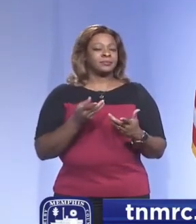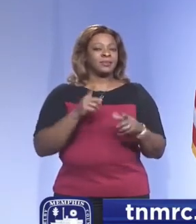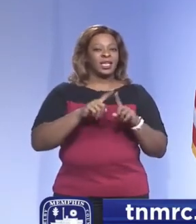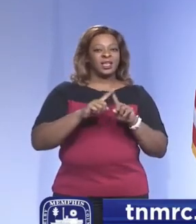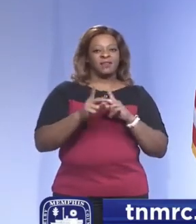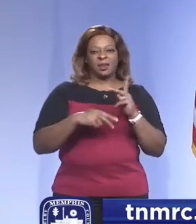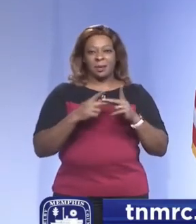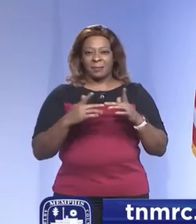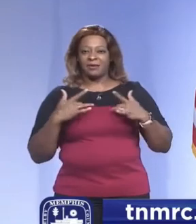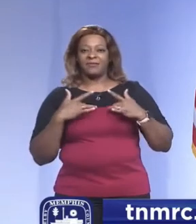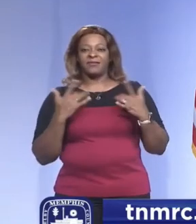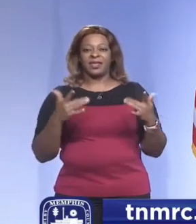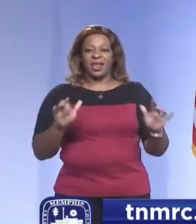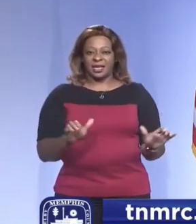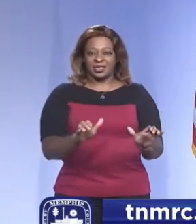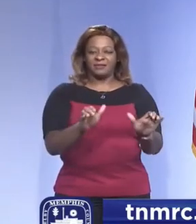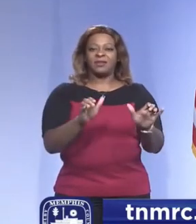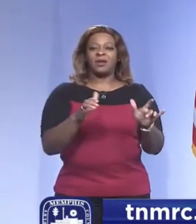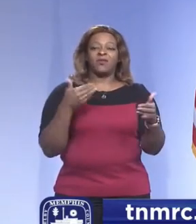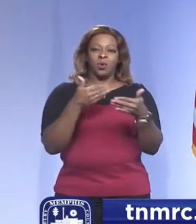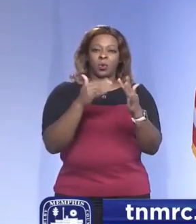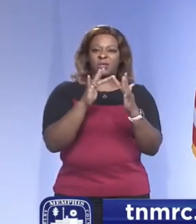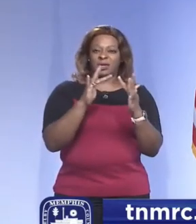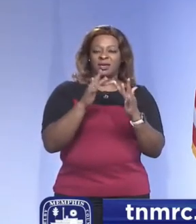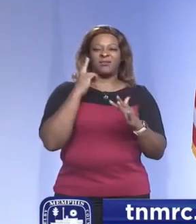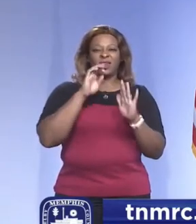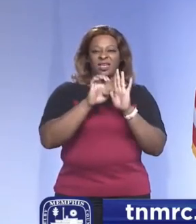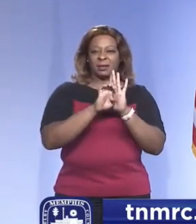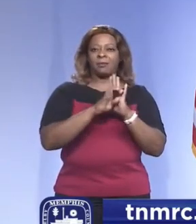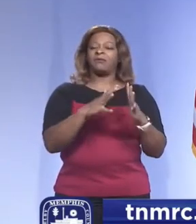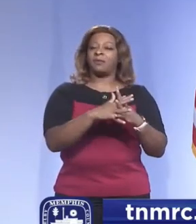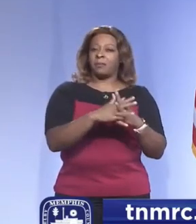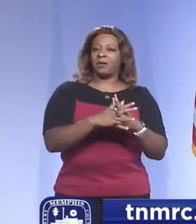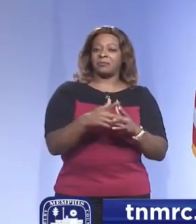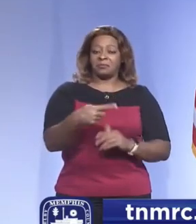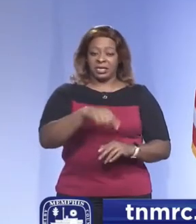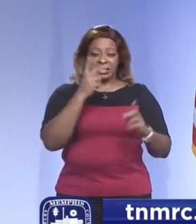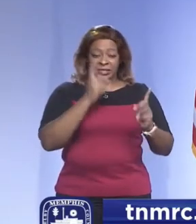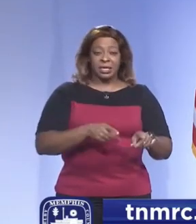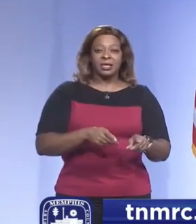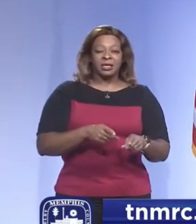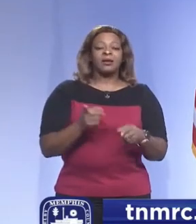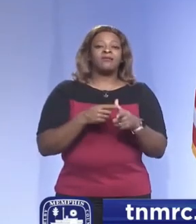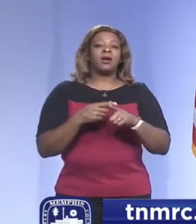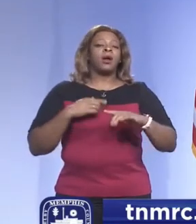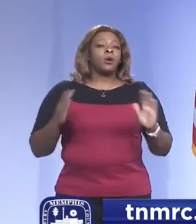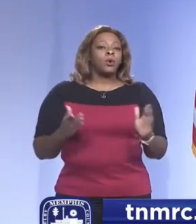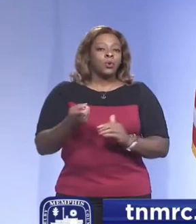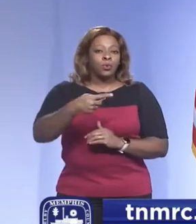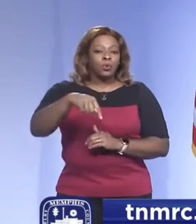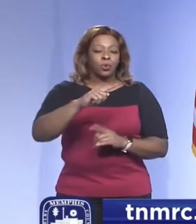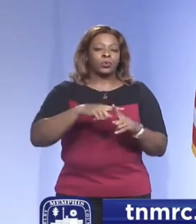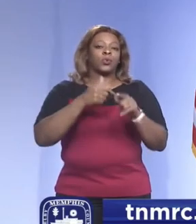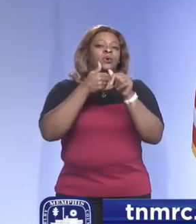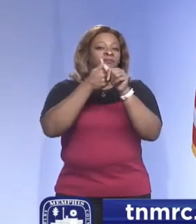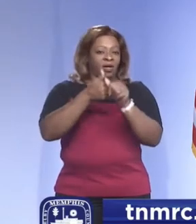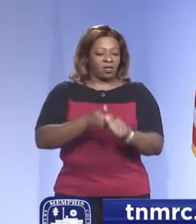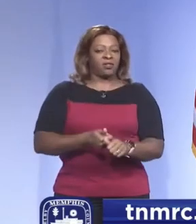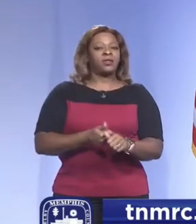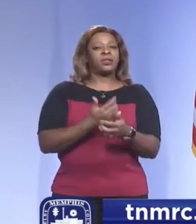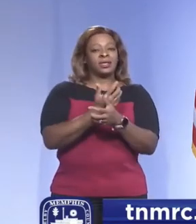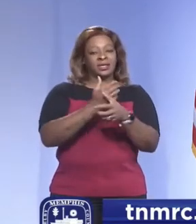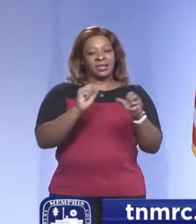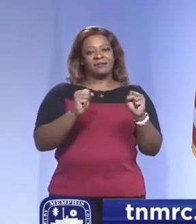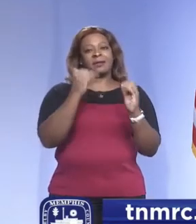and activity, close contact, such as football, first I would encourage you to adhere to the